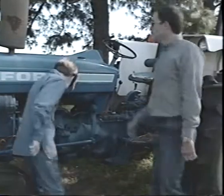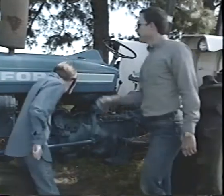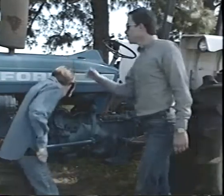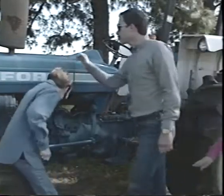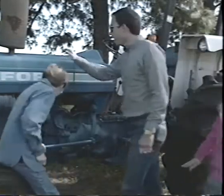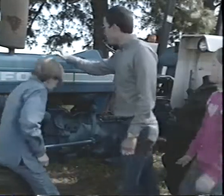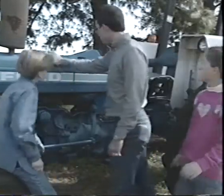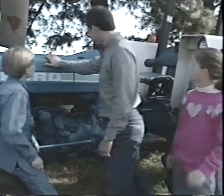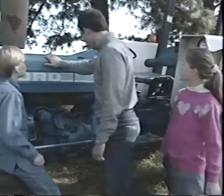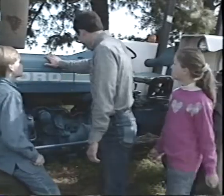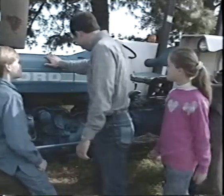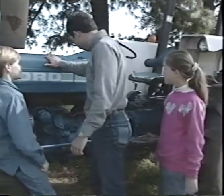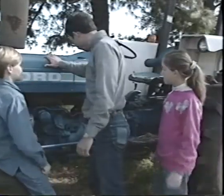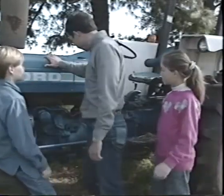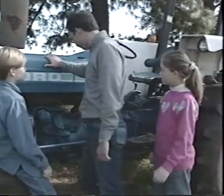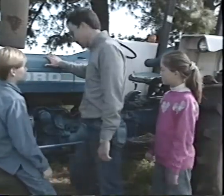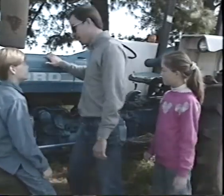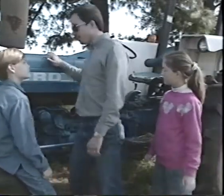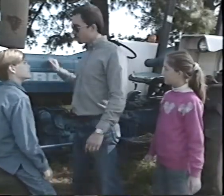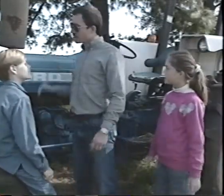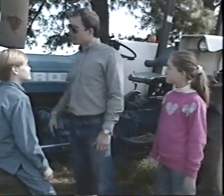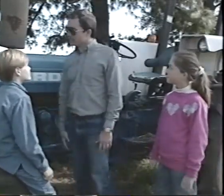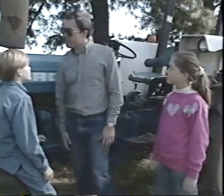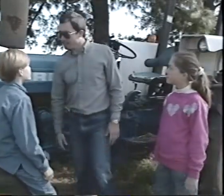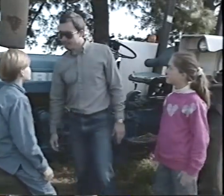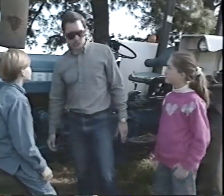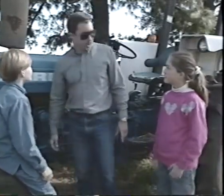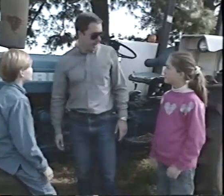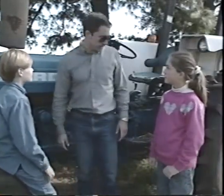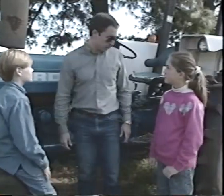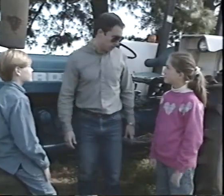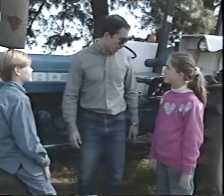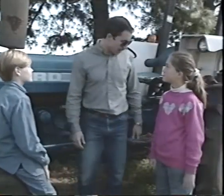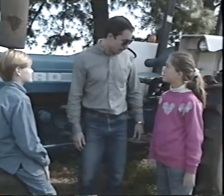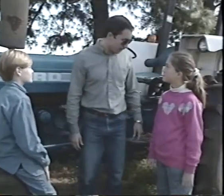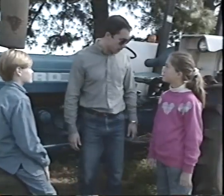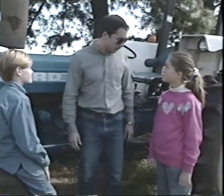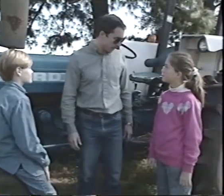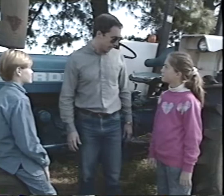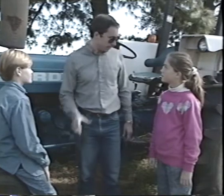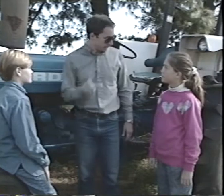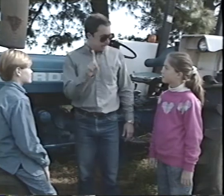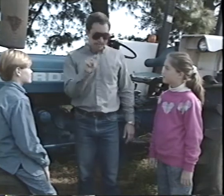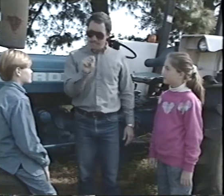Here's Grandpa's tractor. There's not a sign for tractor, so you have to fingerspell it.